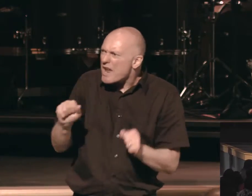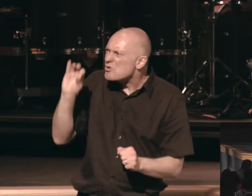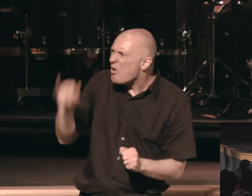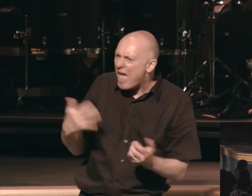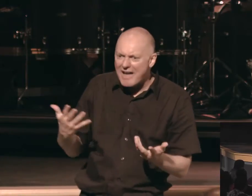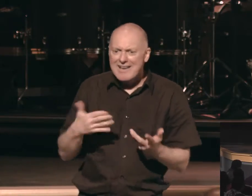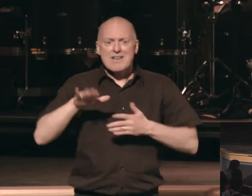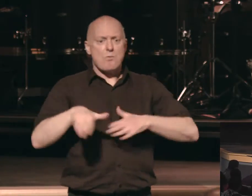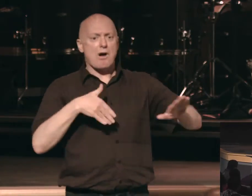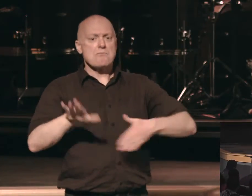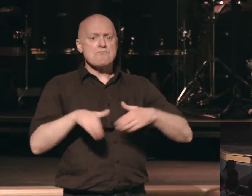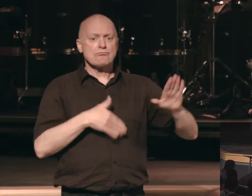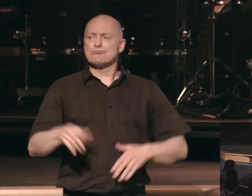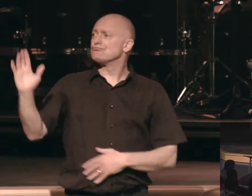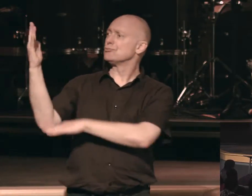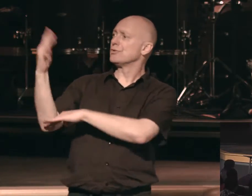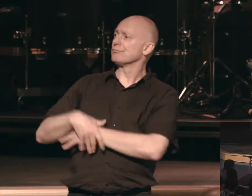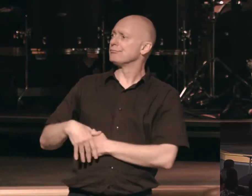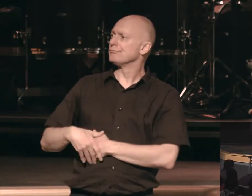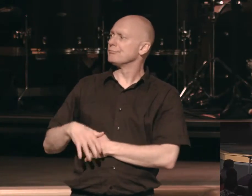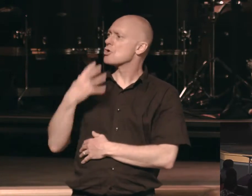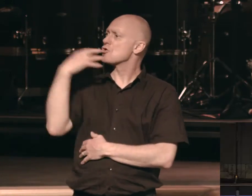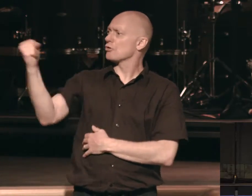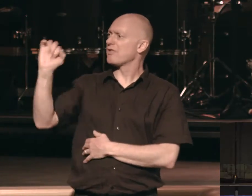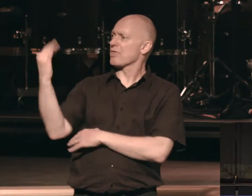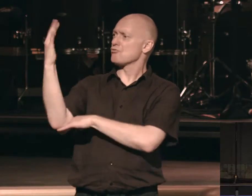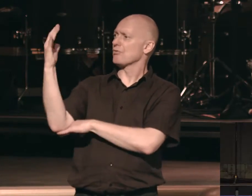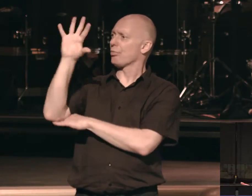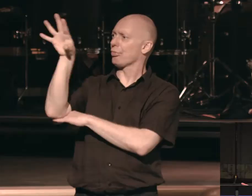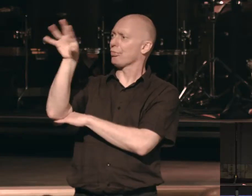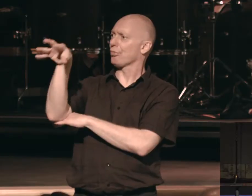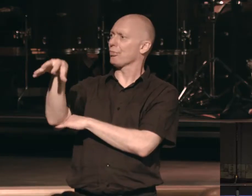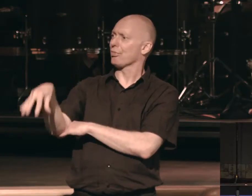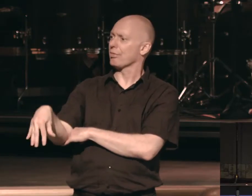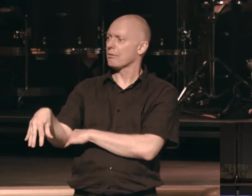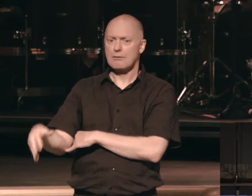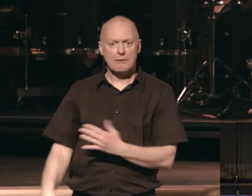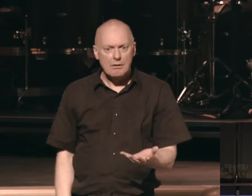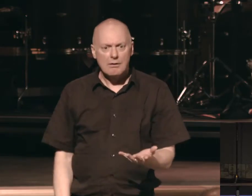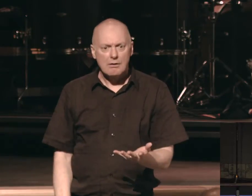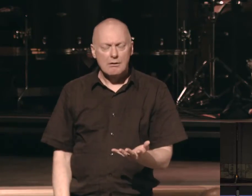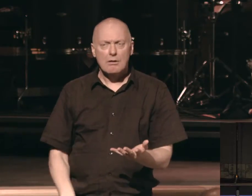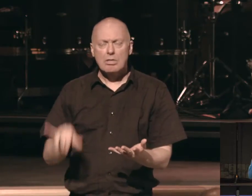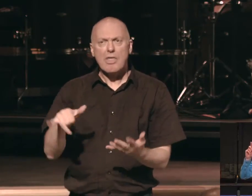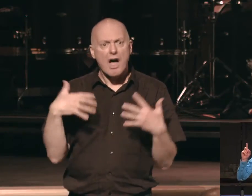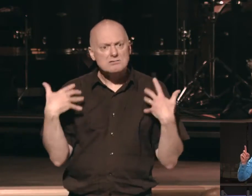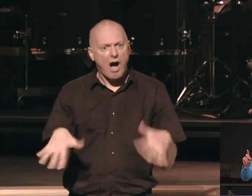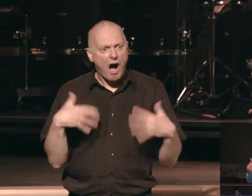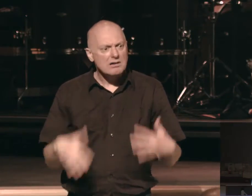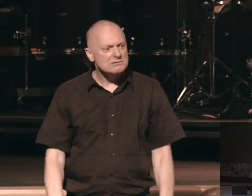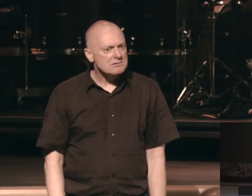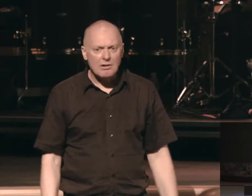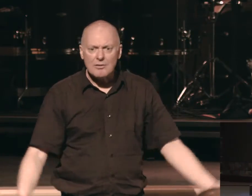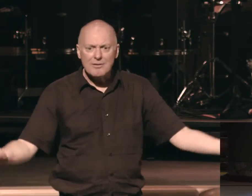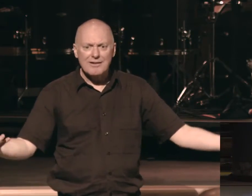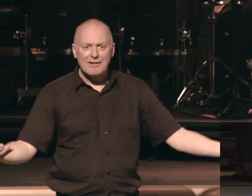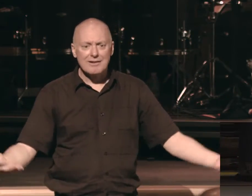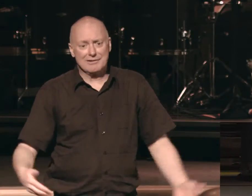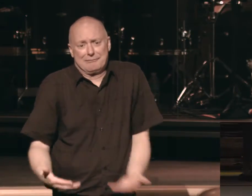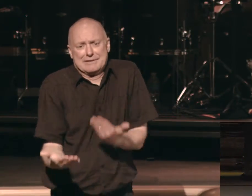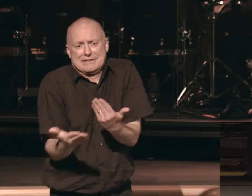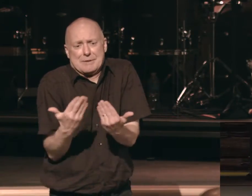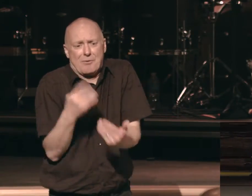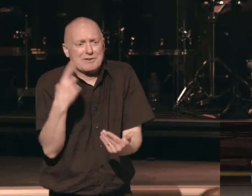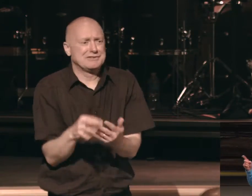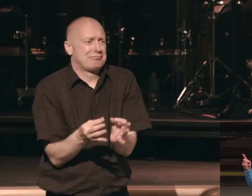along, he curses the fig tree and it withers as soon as he says it. That's awesome. Listen, that is child's play compared